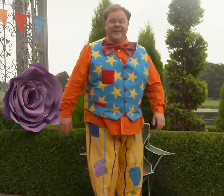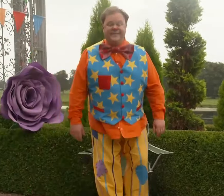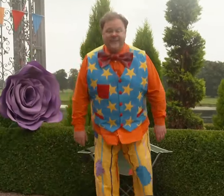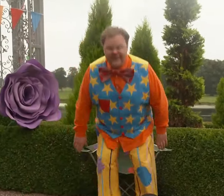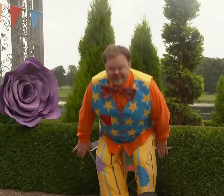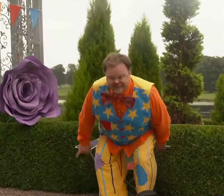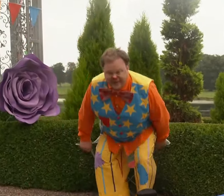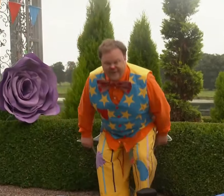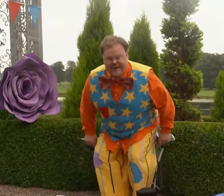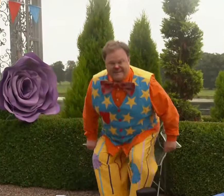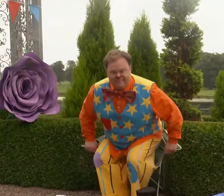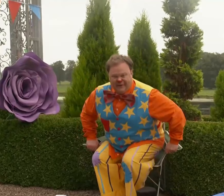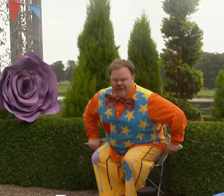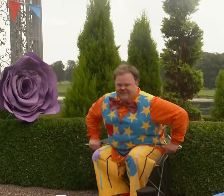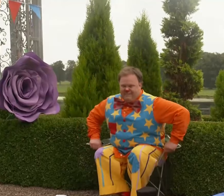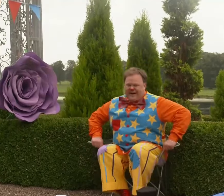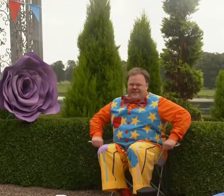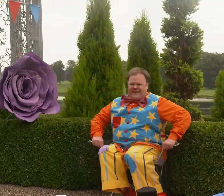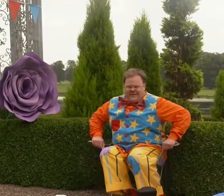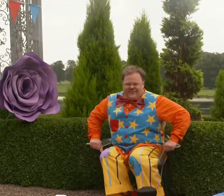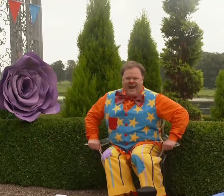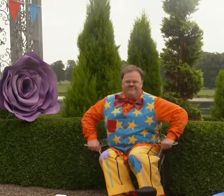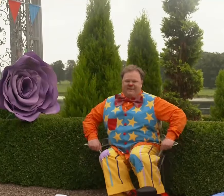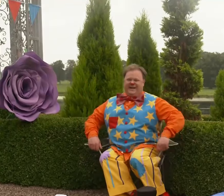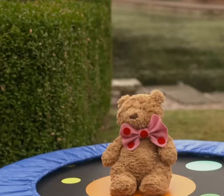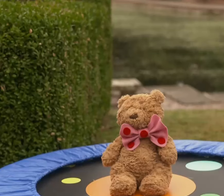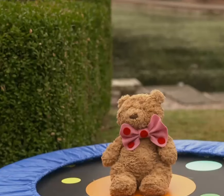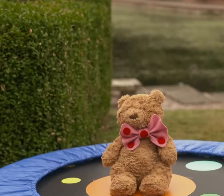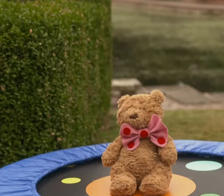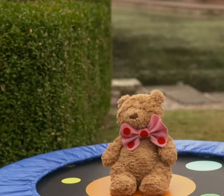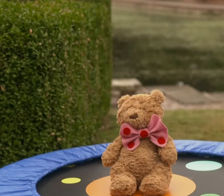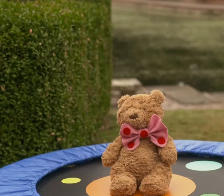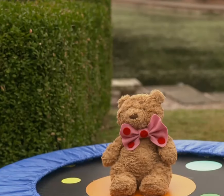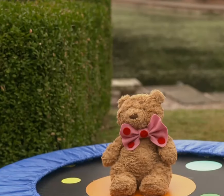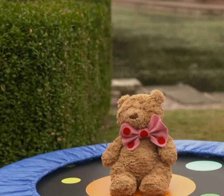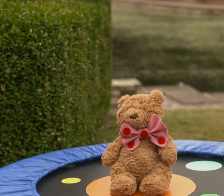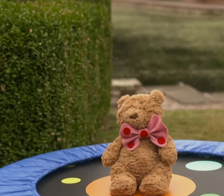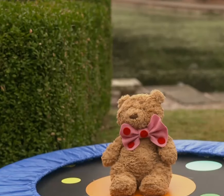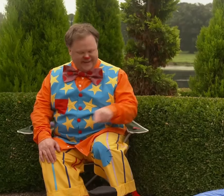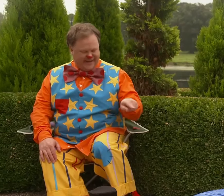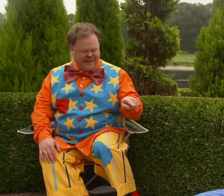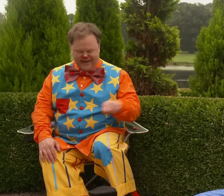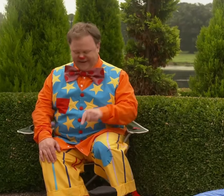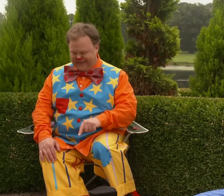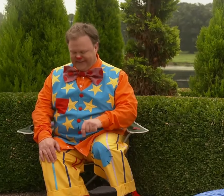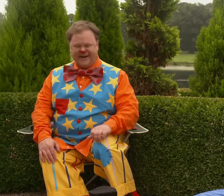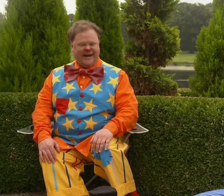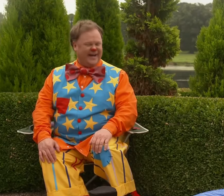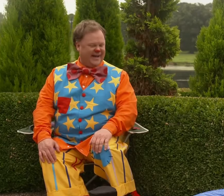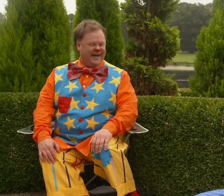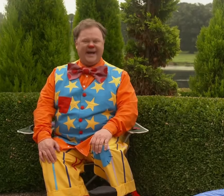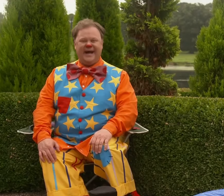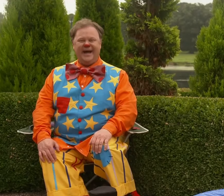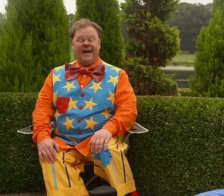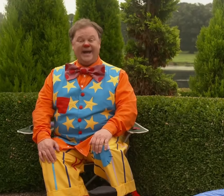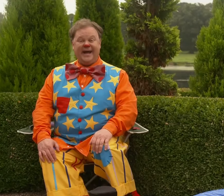So the toys borrowed my trampoline. They've also got a picnic lunch,